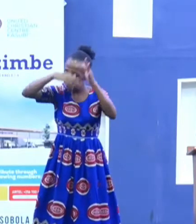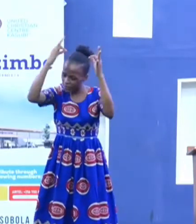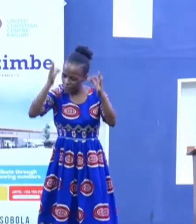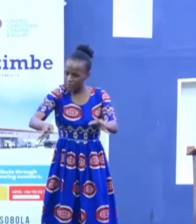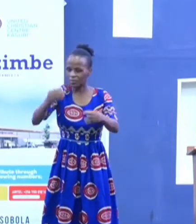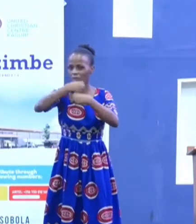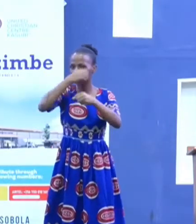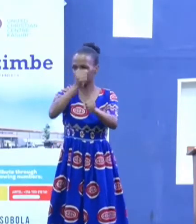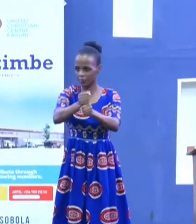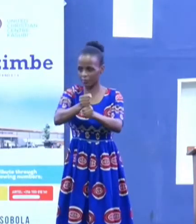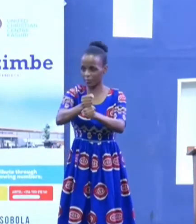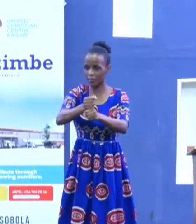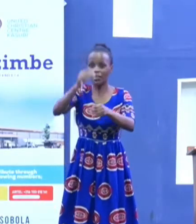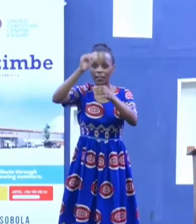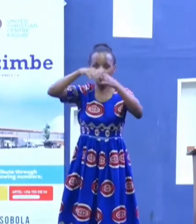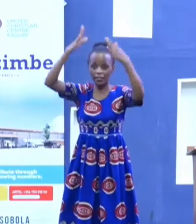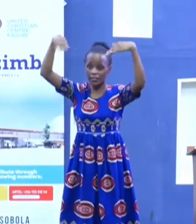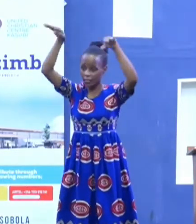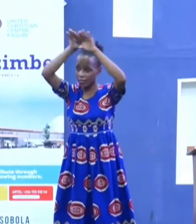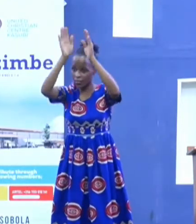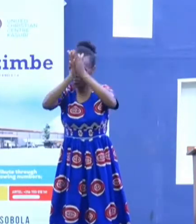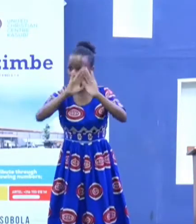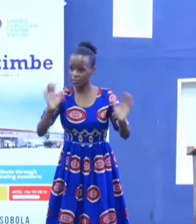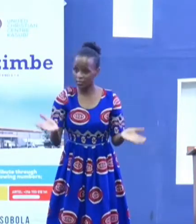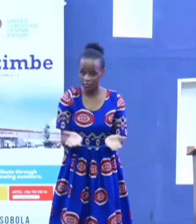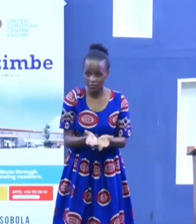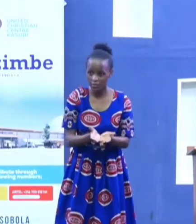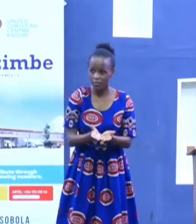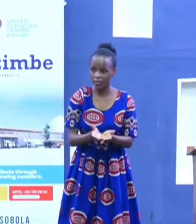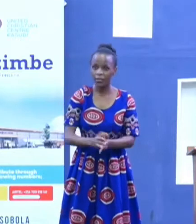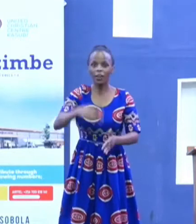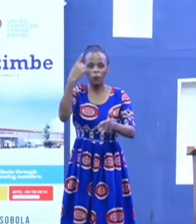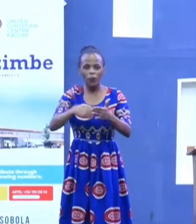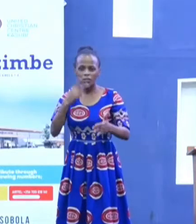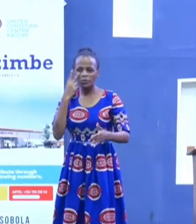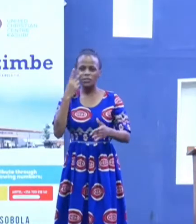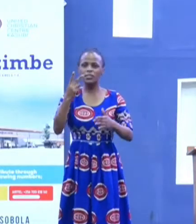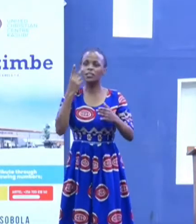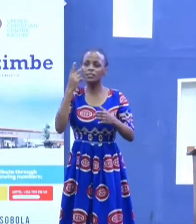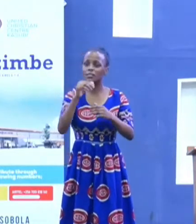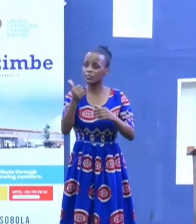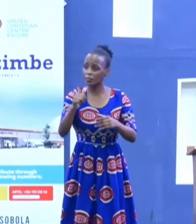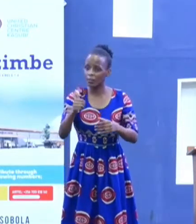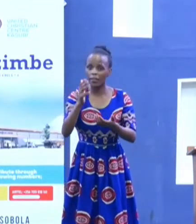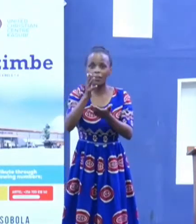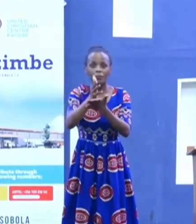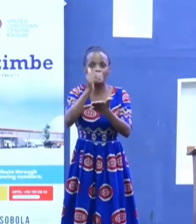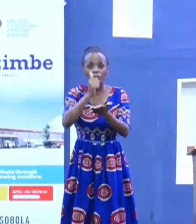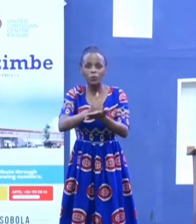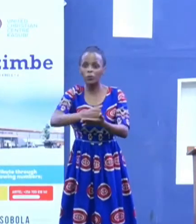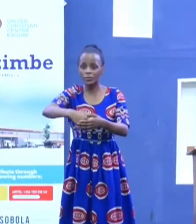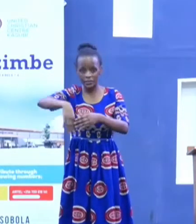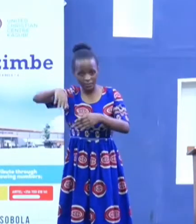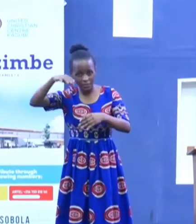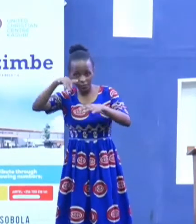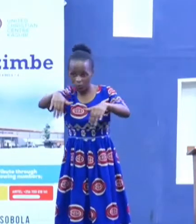all things were created that are in heaven and in earth, visible and invisible,